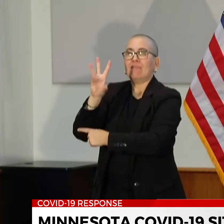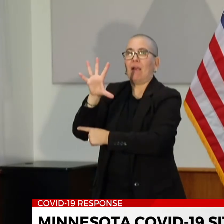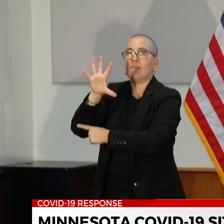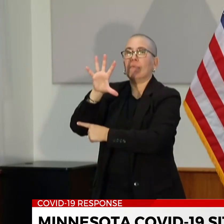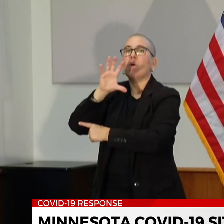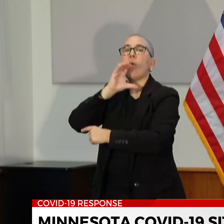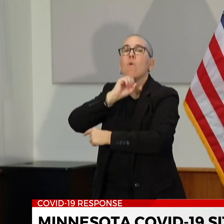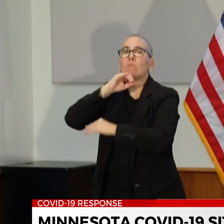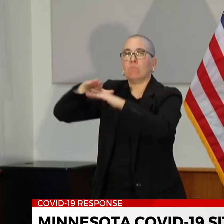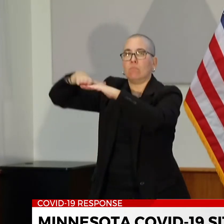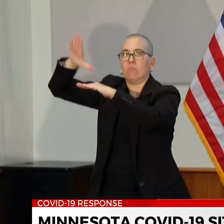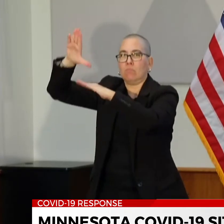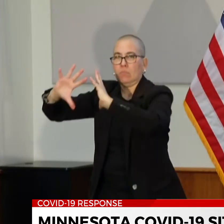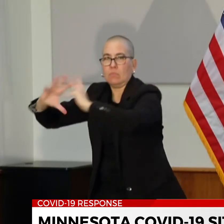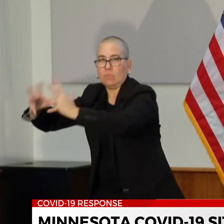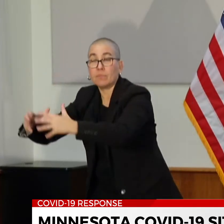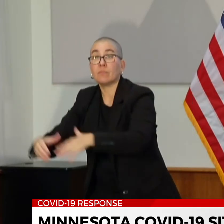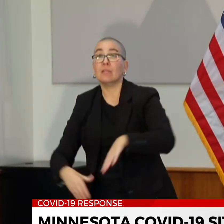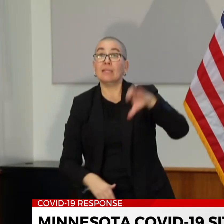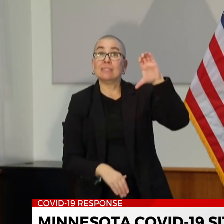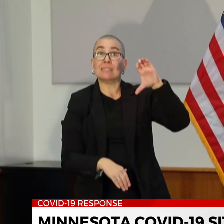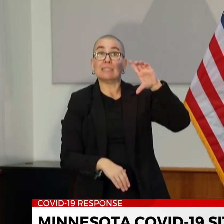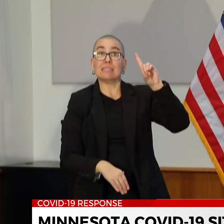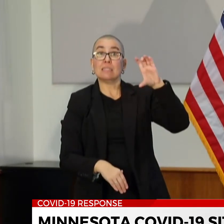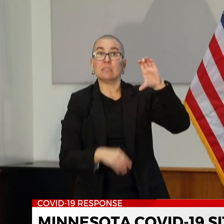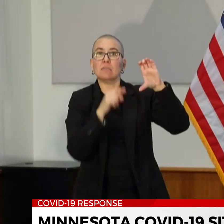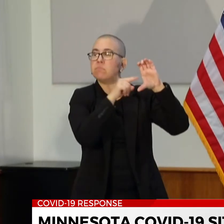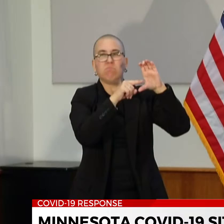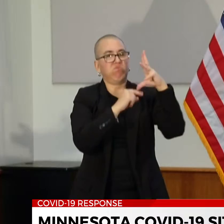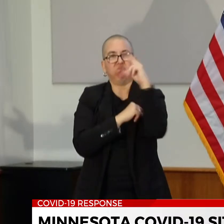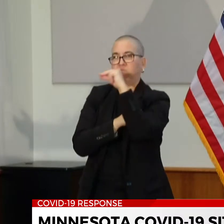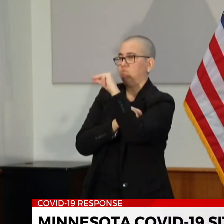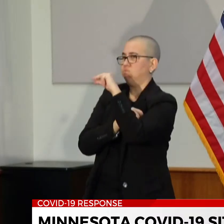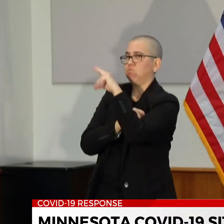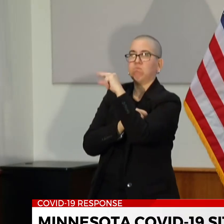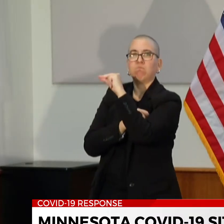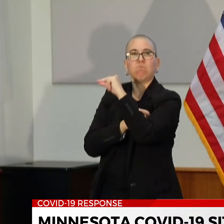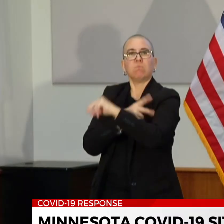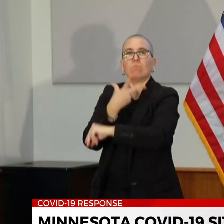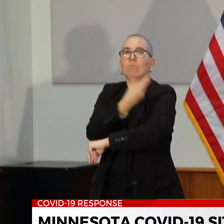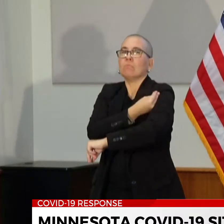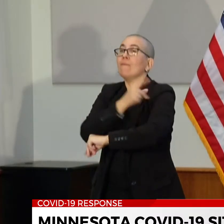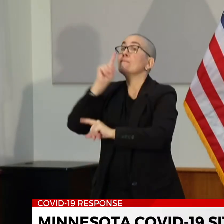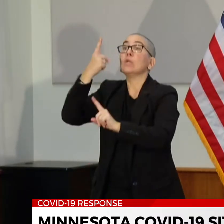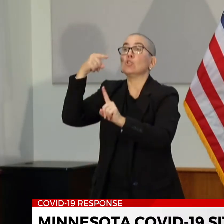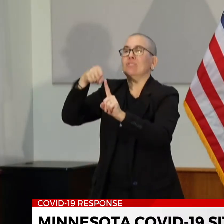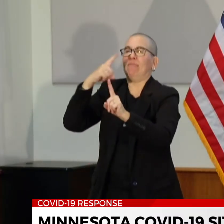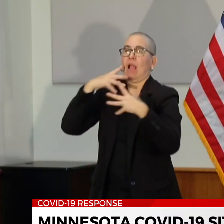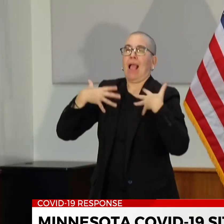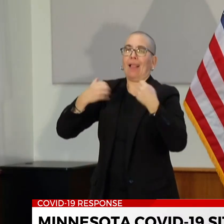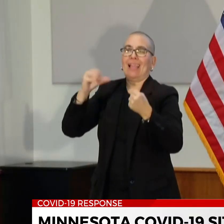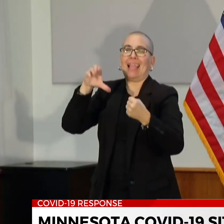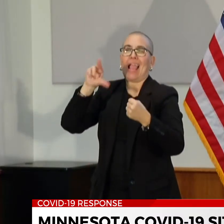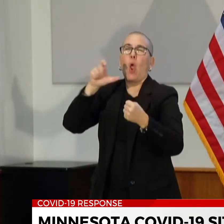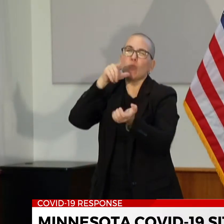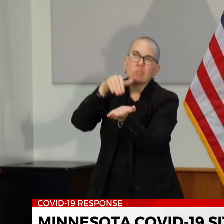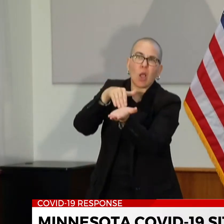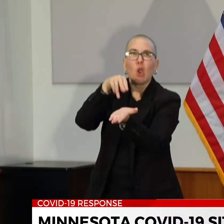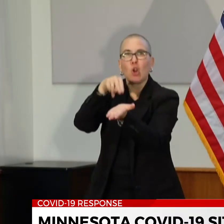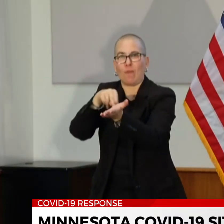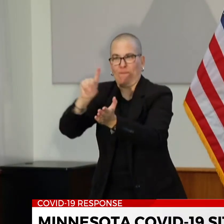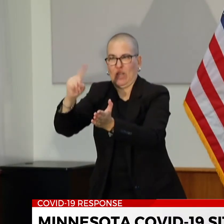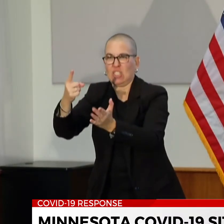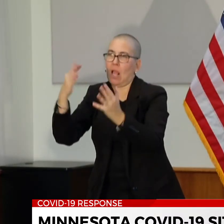and others say you vaccinate the healthcare workers to get the biggest bang for the buck from transmission. Those are discussions that are happening right now, and that was some